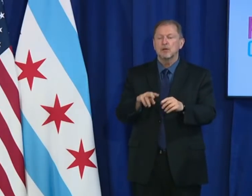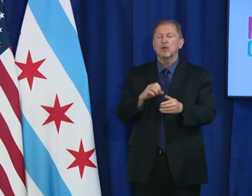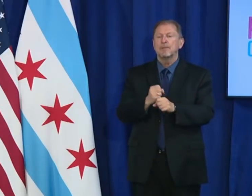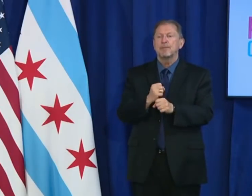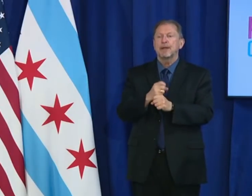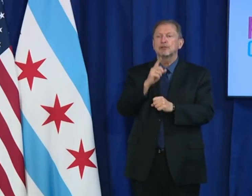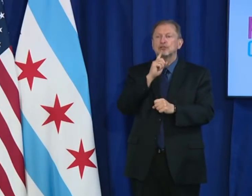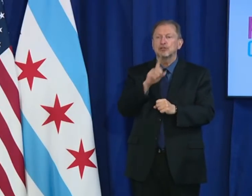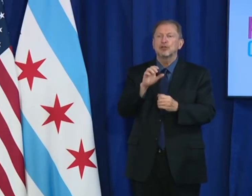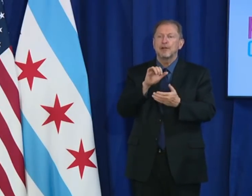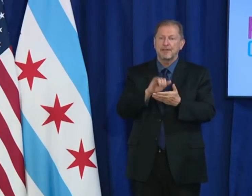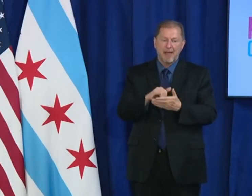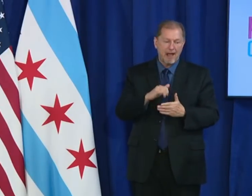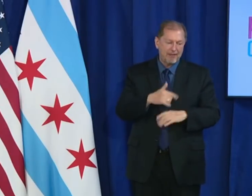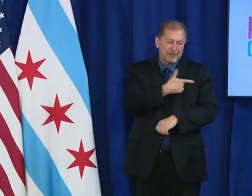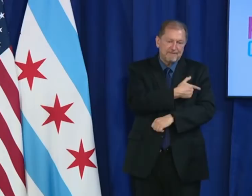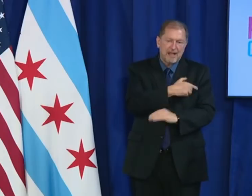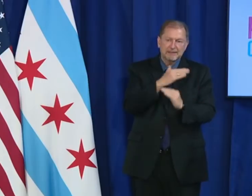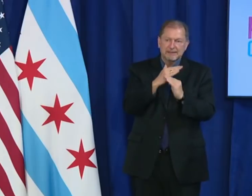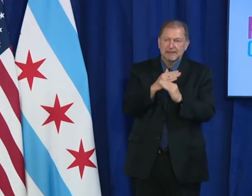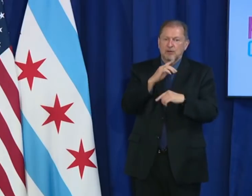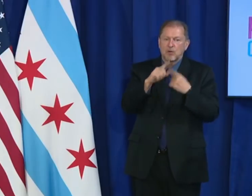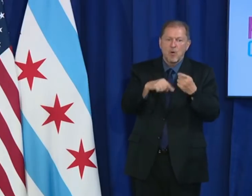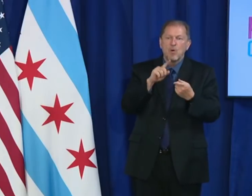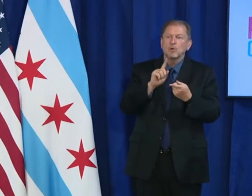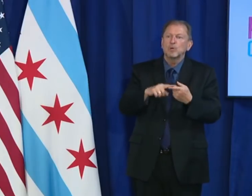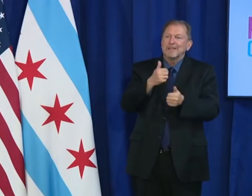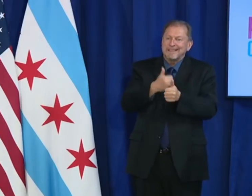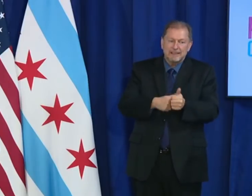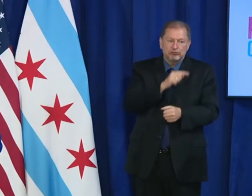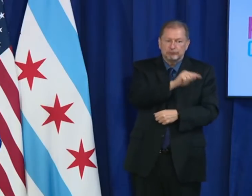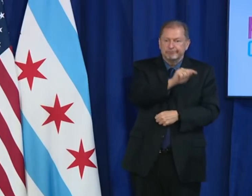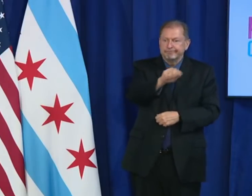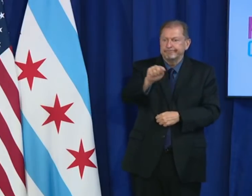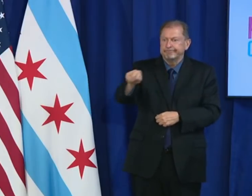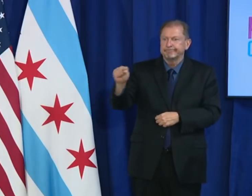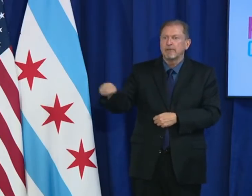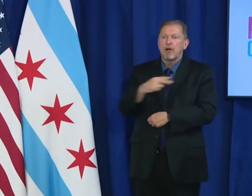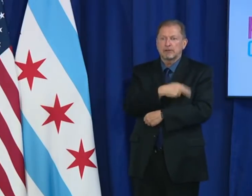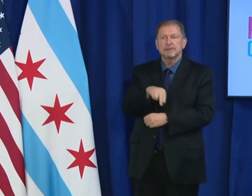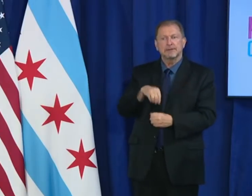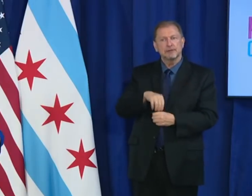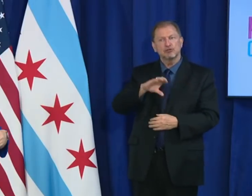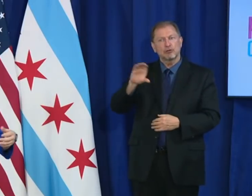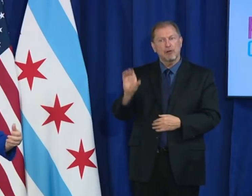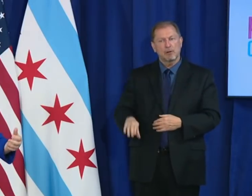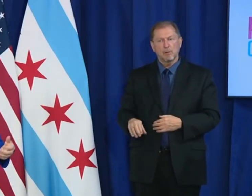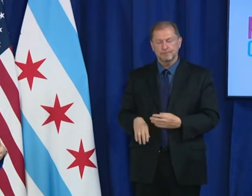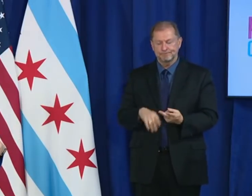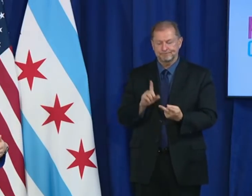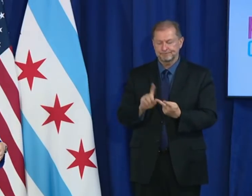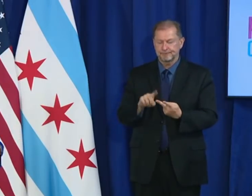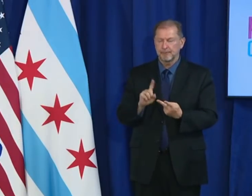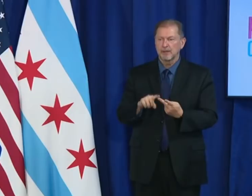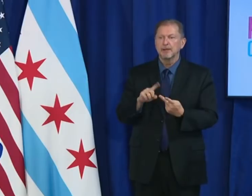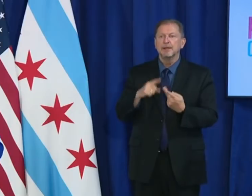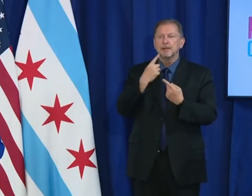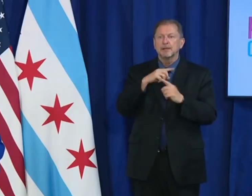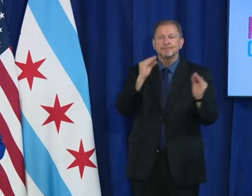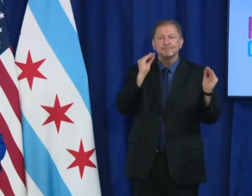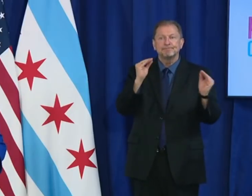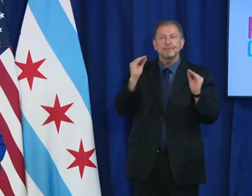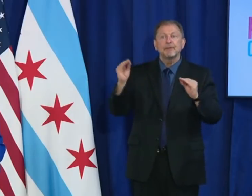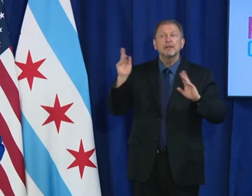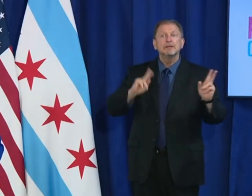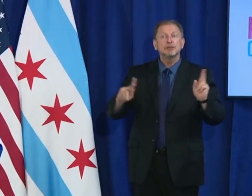the vaccine will get where it is most needed. And related to the outreach campaign, I think I'll let you speak a